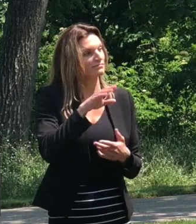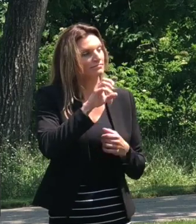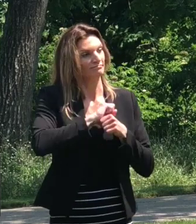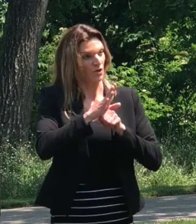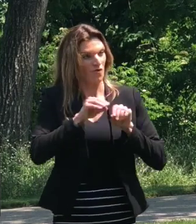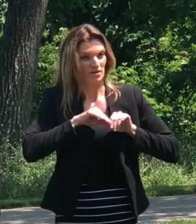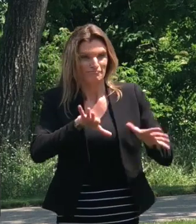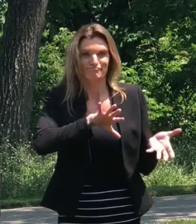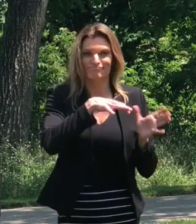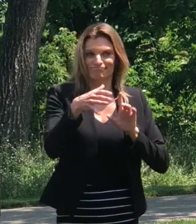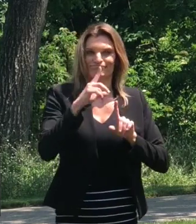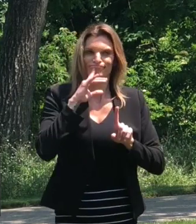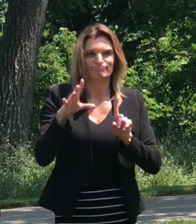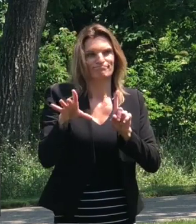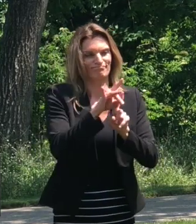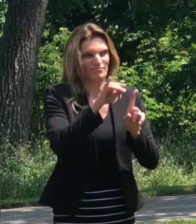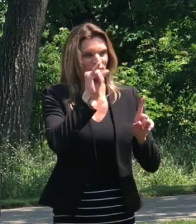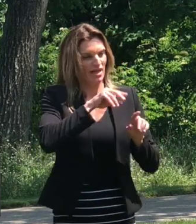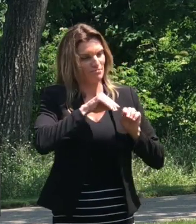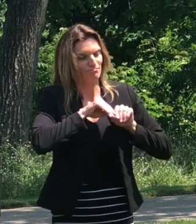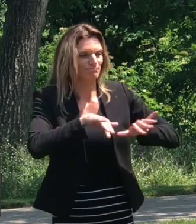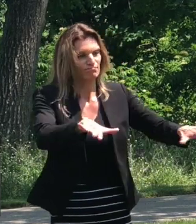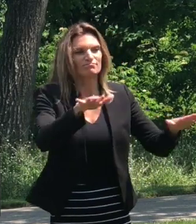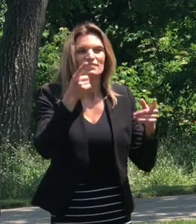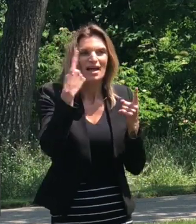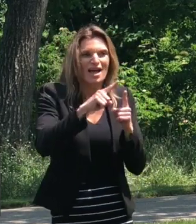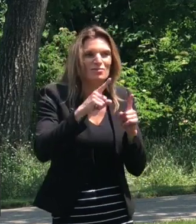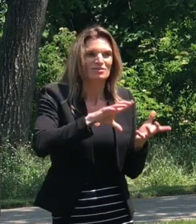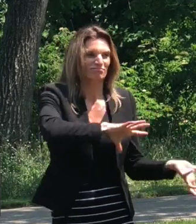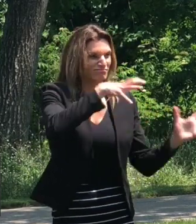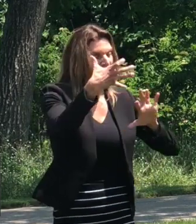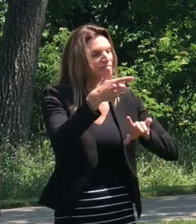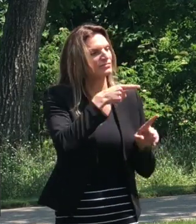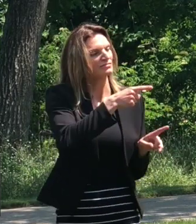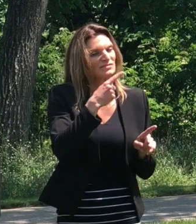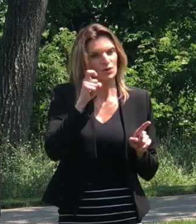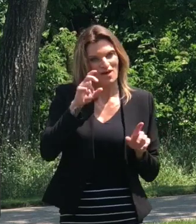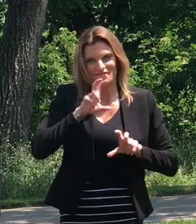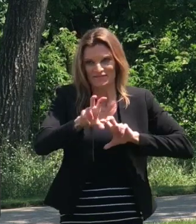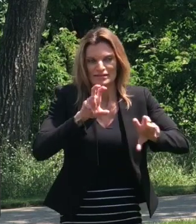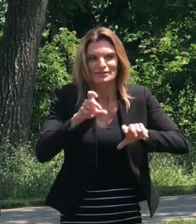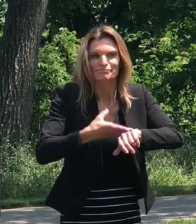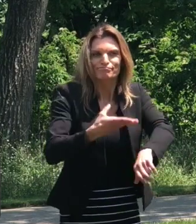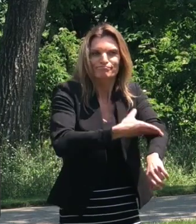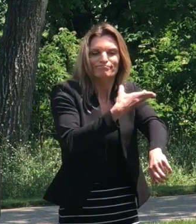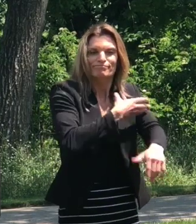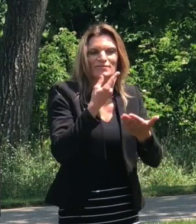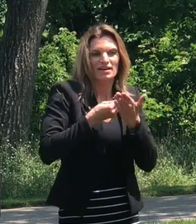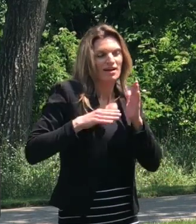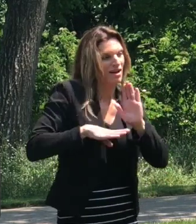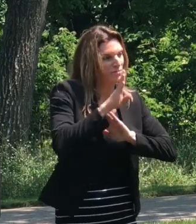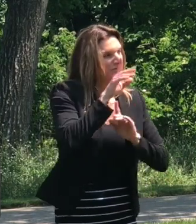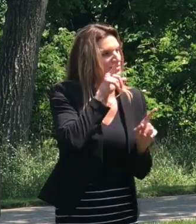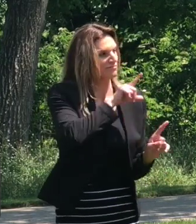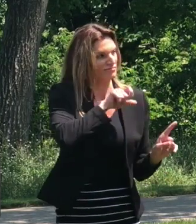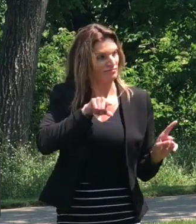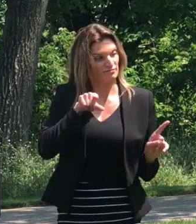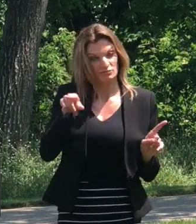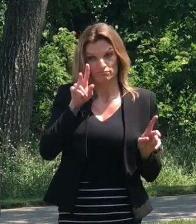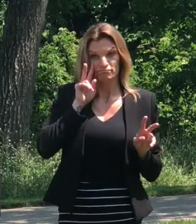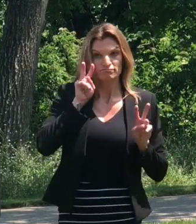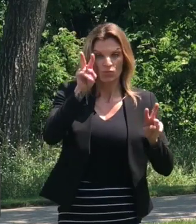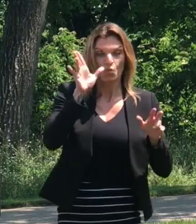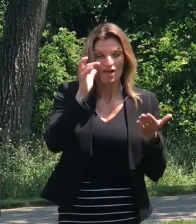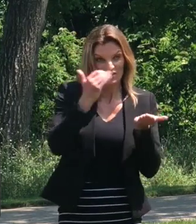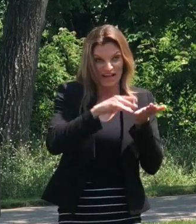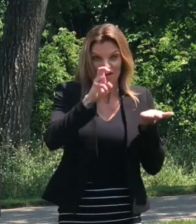is a result of that as well. Do you anticipate having to make these continued investments in the months to come and possibly years after